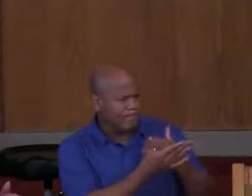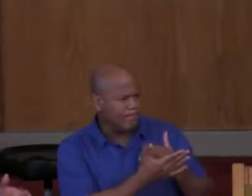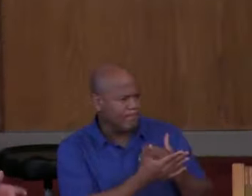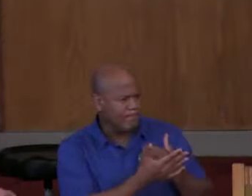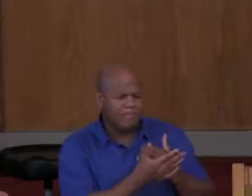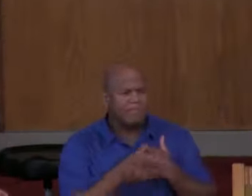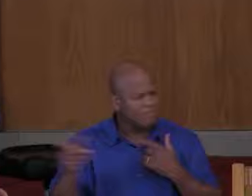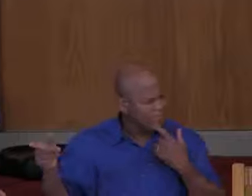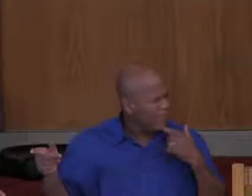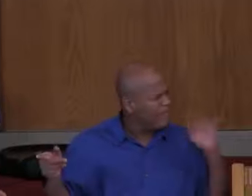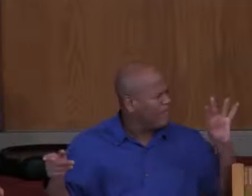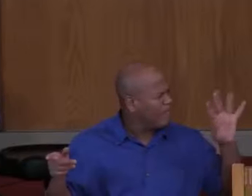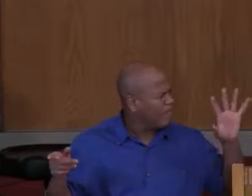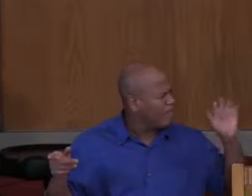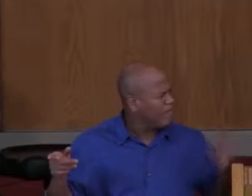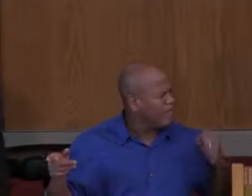wandering.